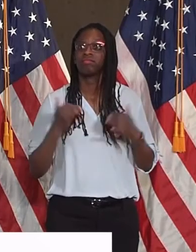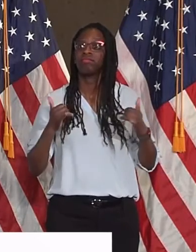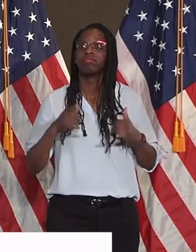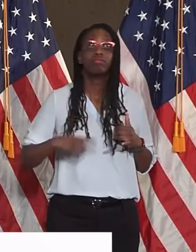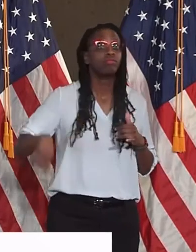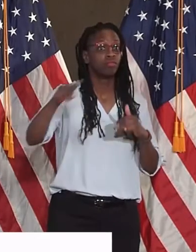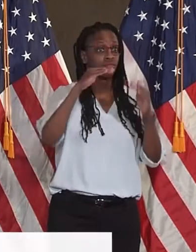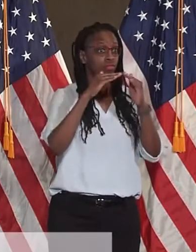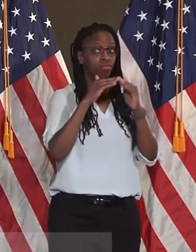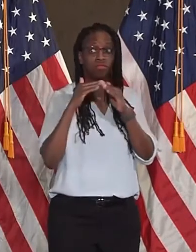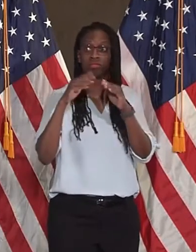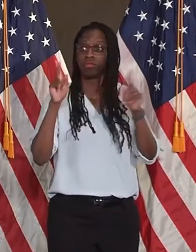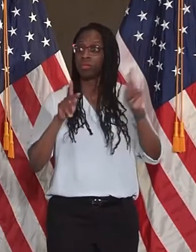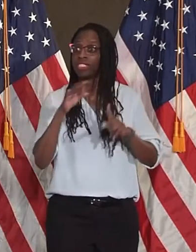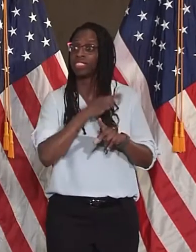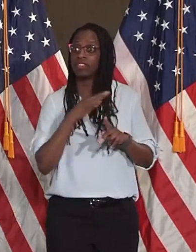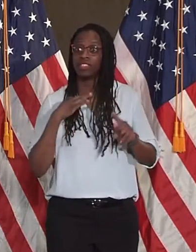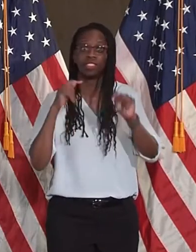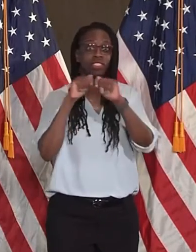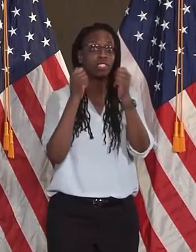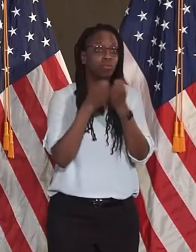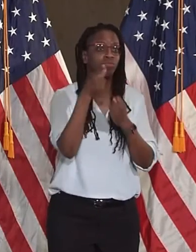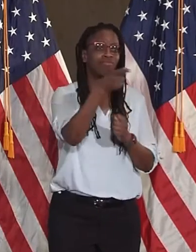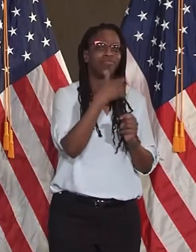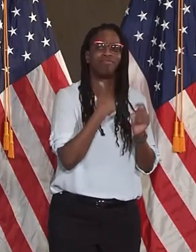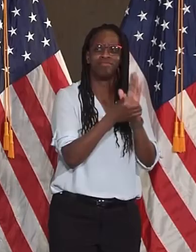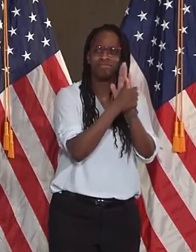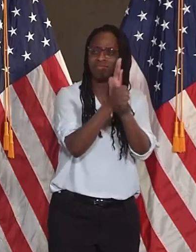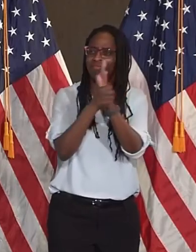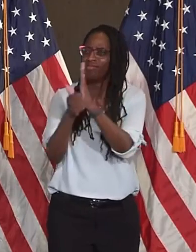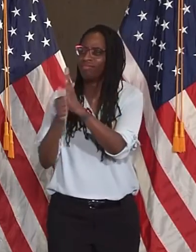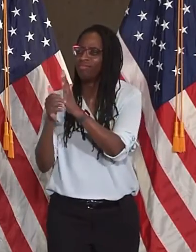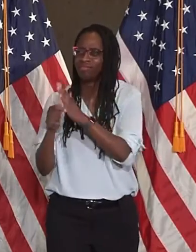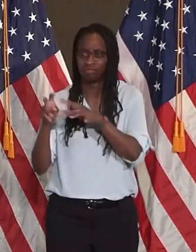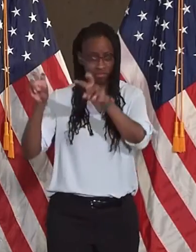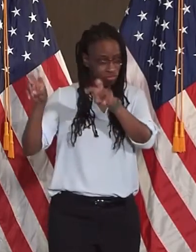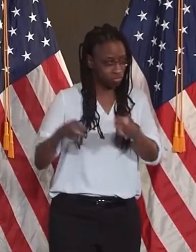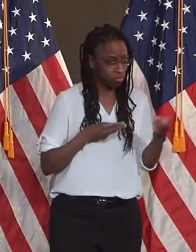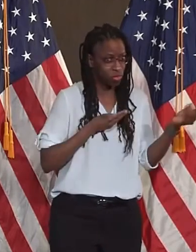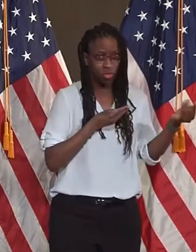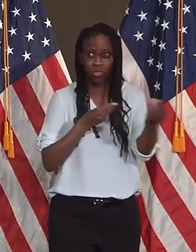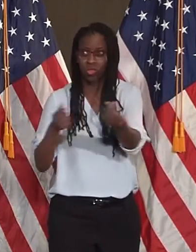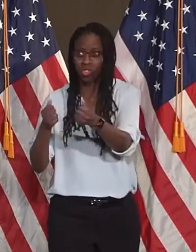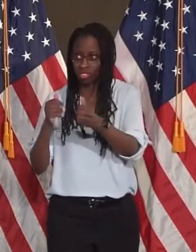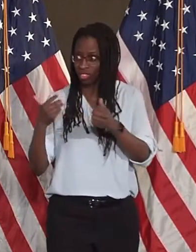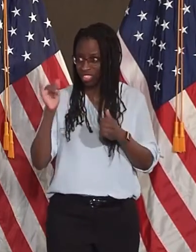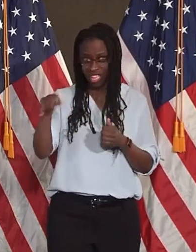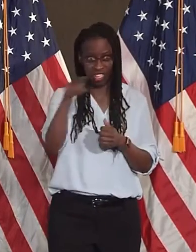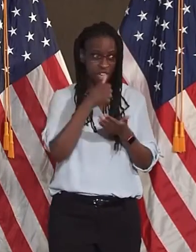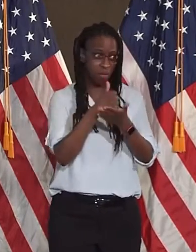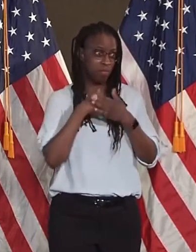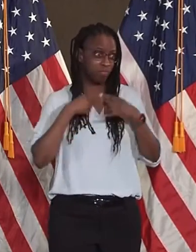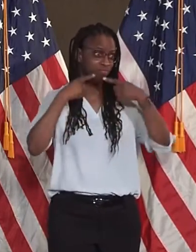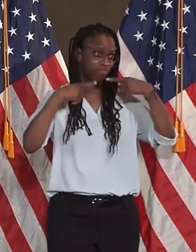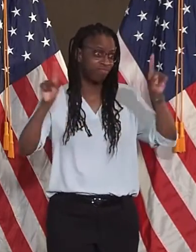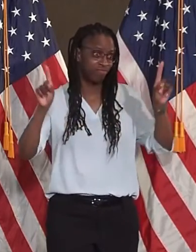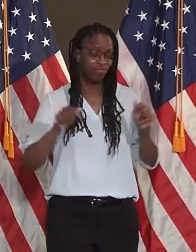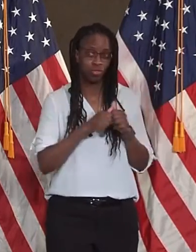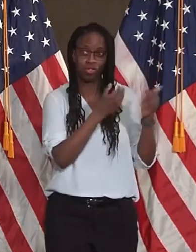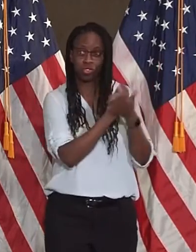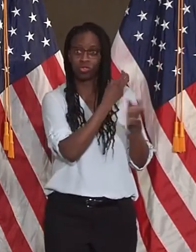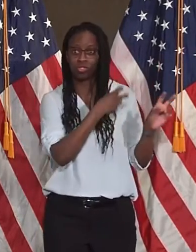this transition a success, you have my eternal thanks. Thank you.